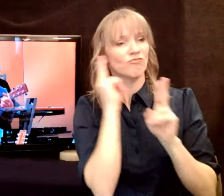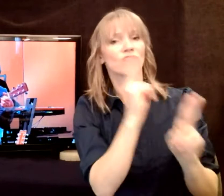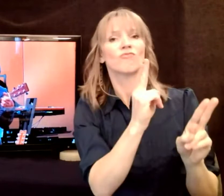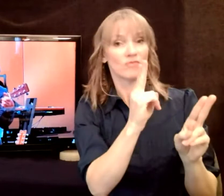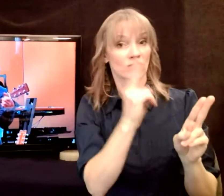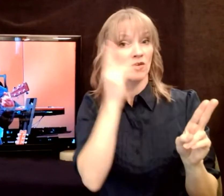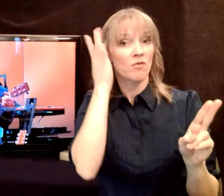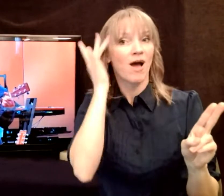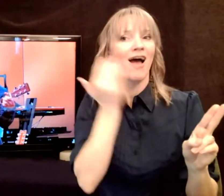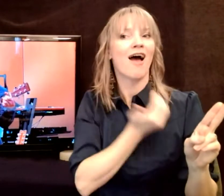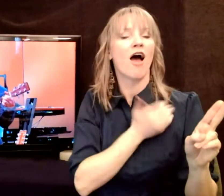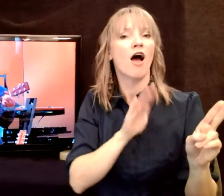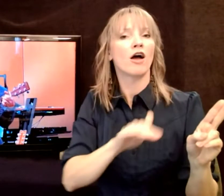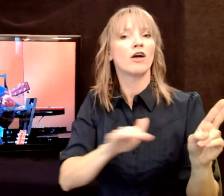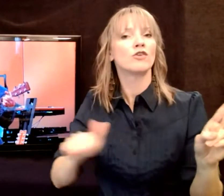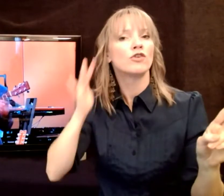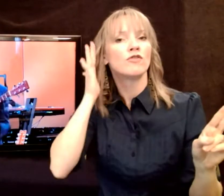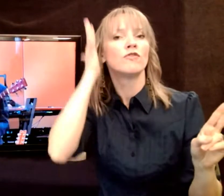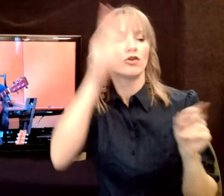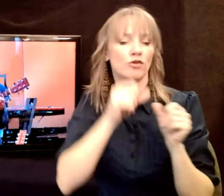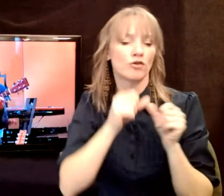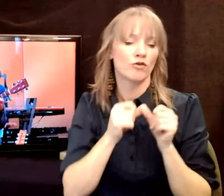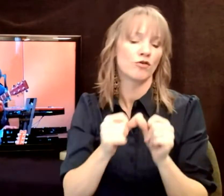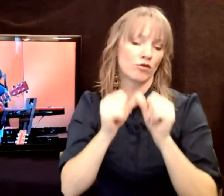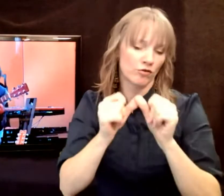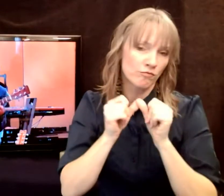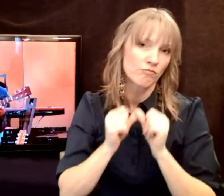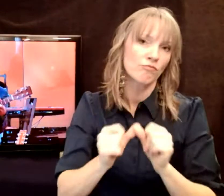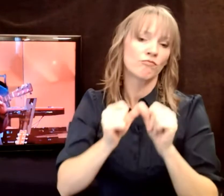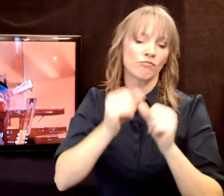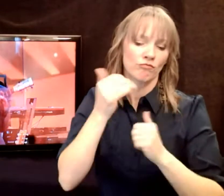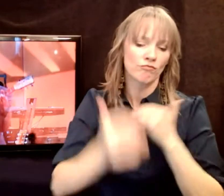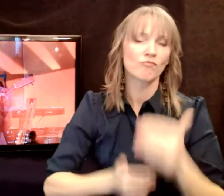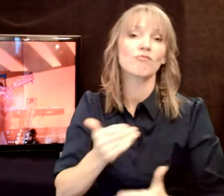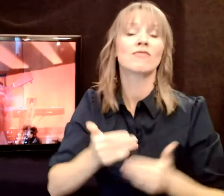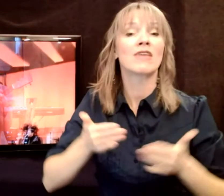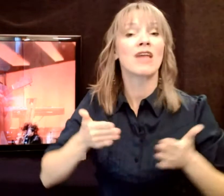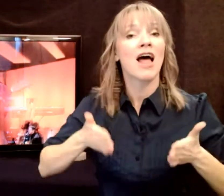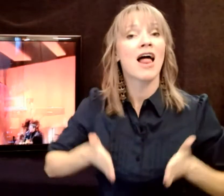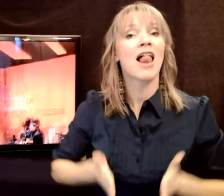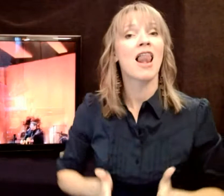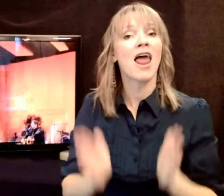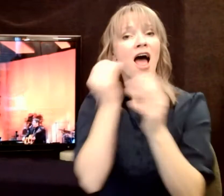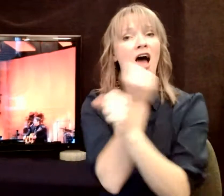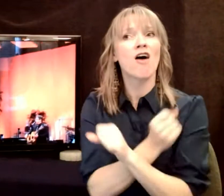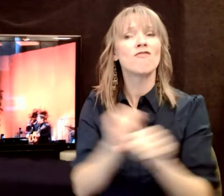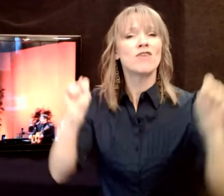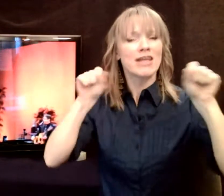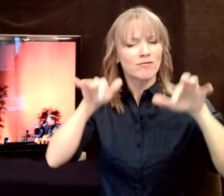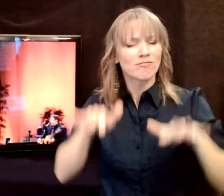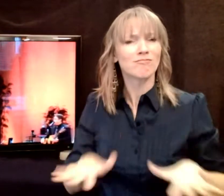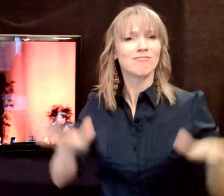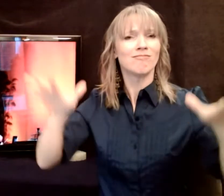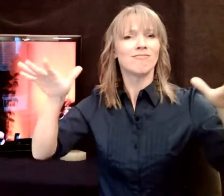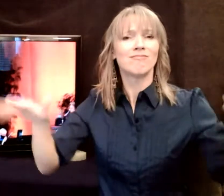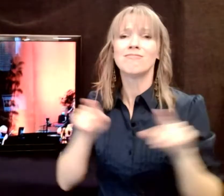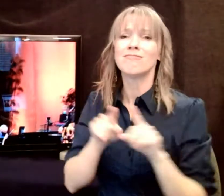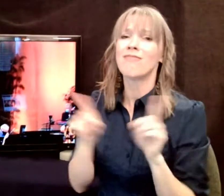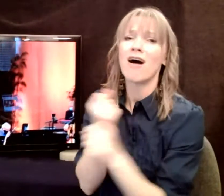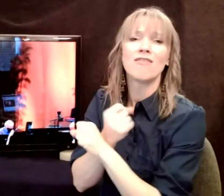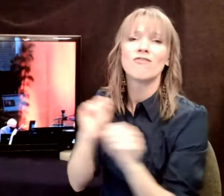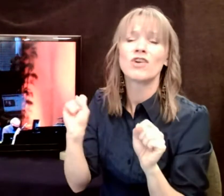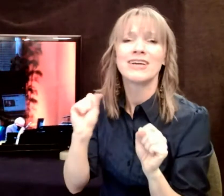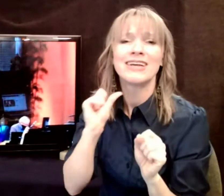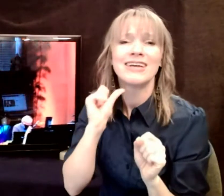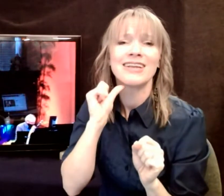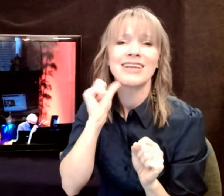stand on. Let freedom reign, but it ain't free.